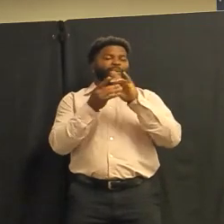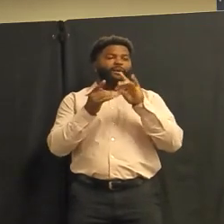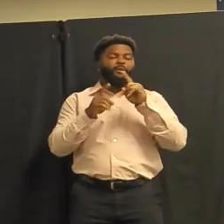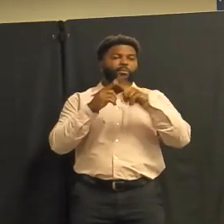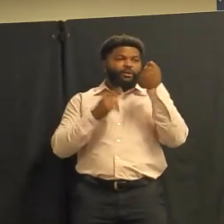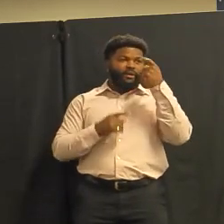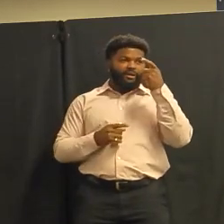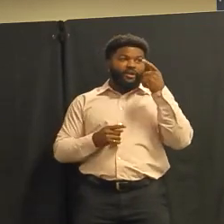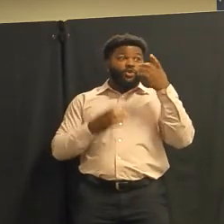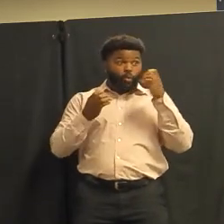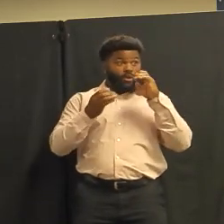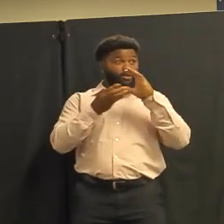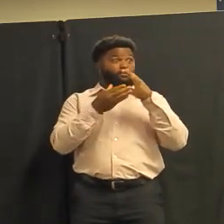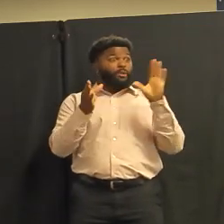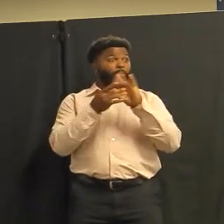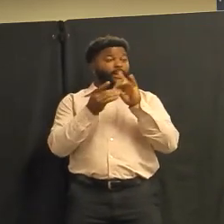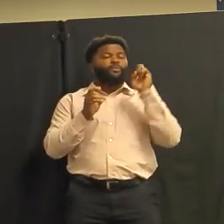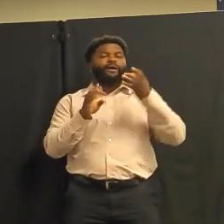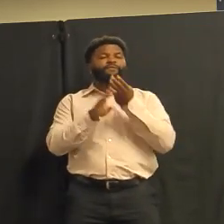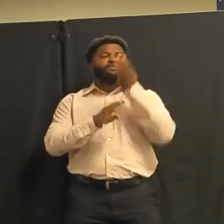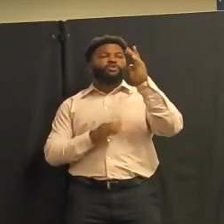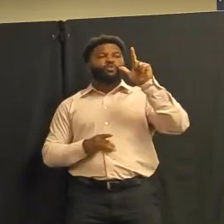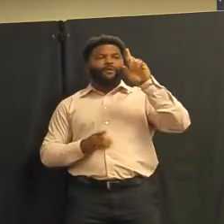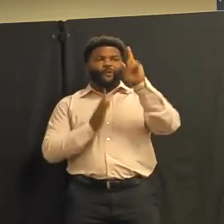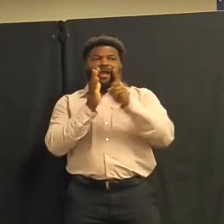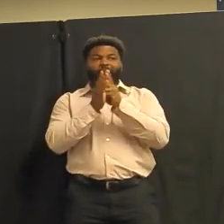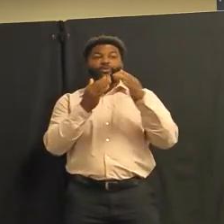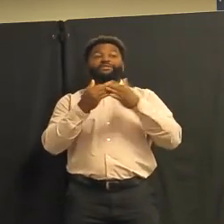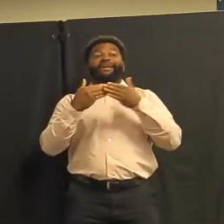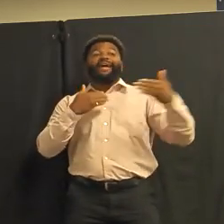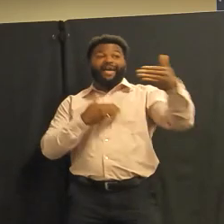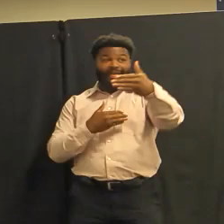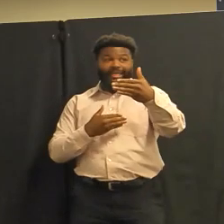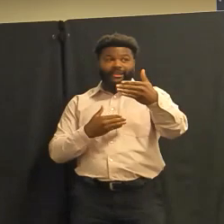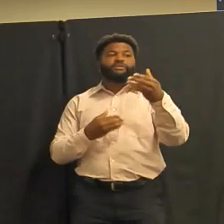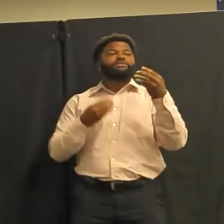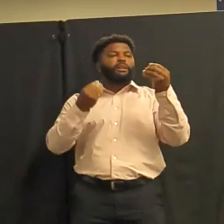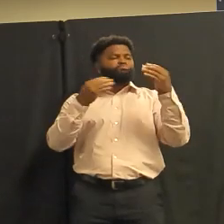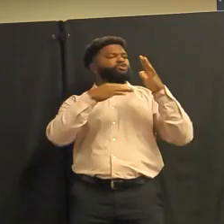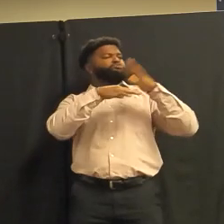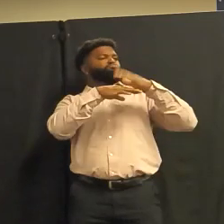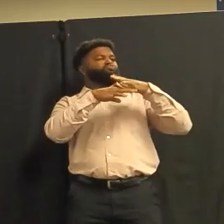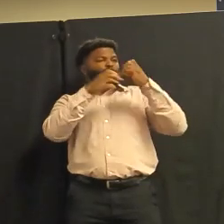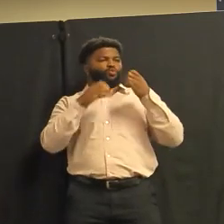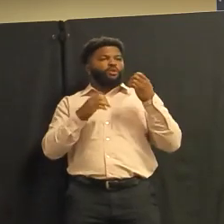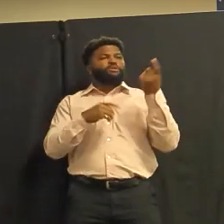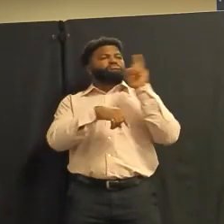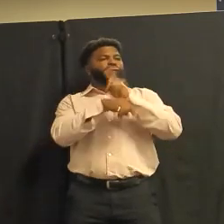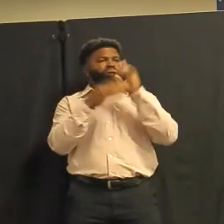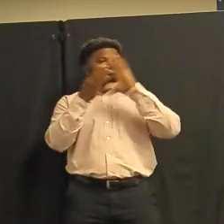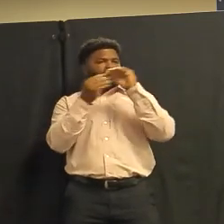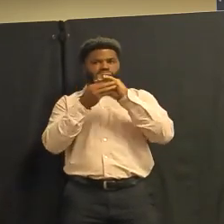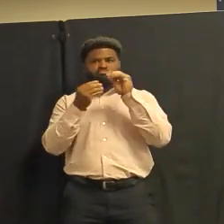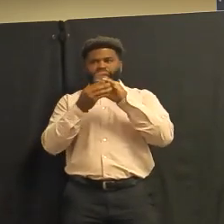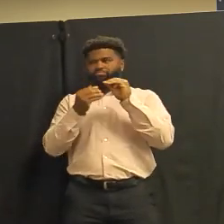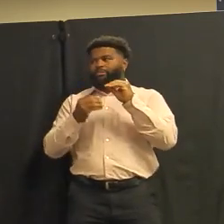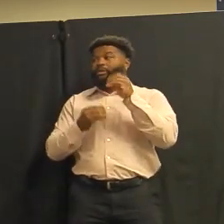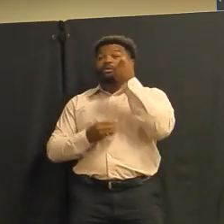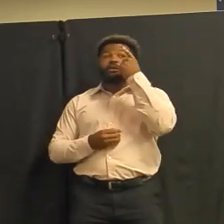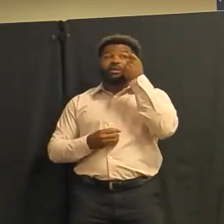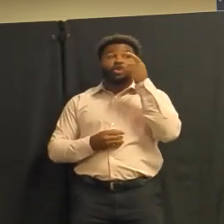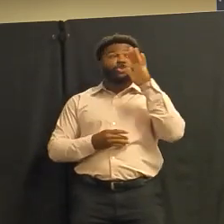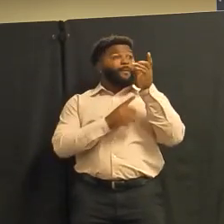a 24 hours notice that you want to be on the agenda for speaking, and you are